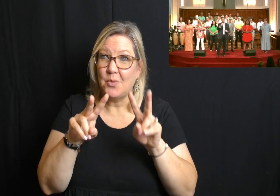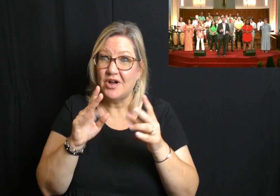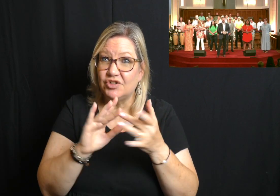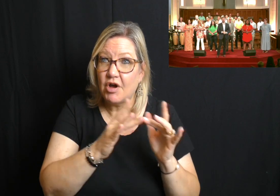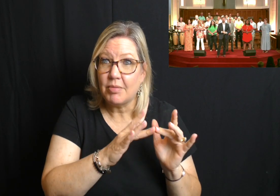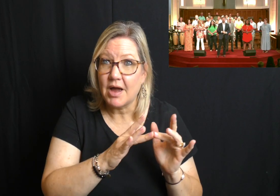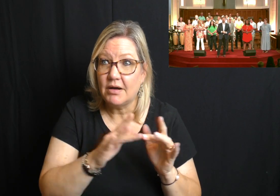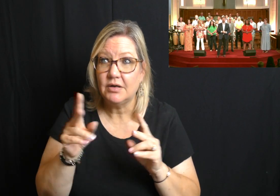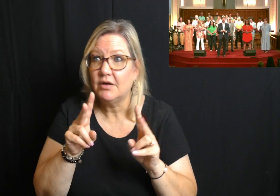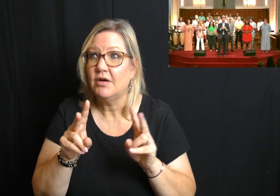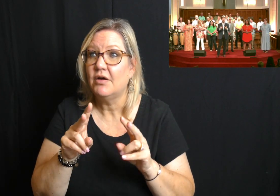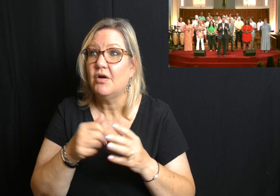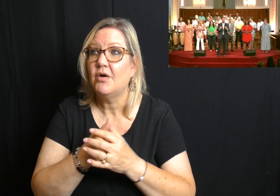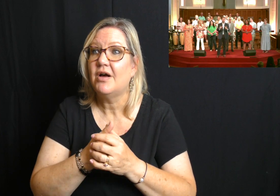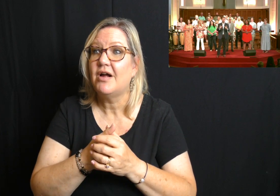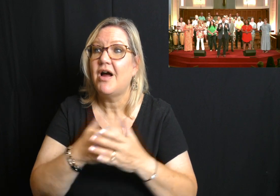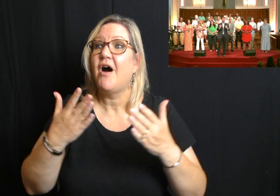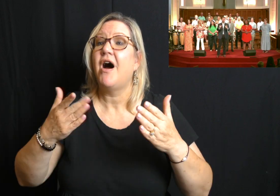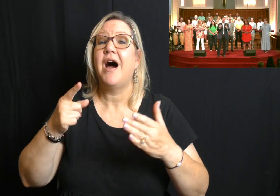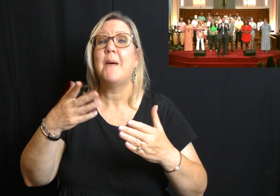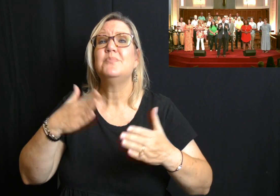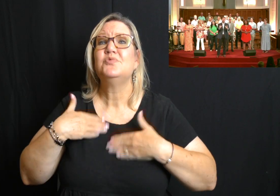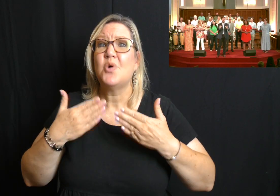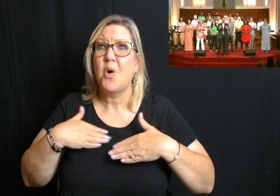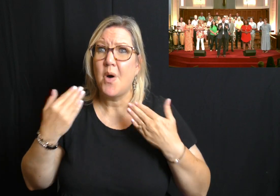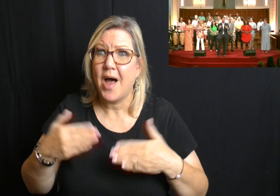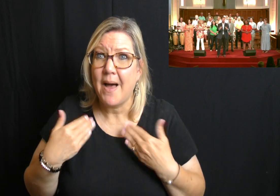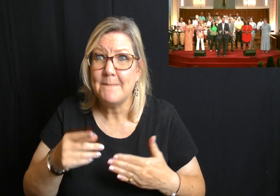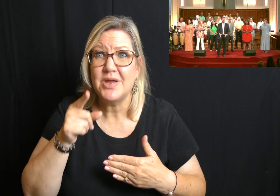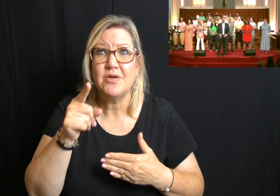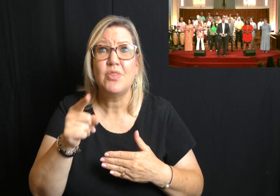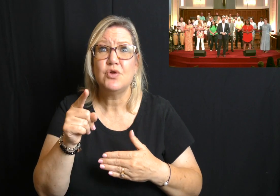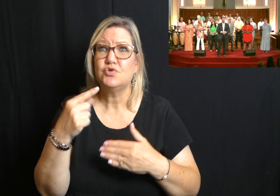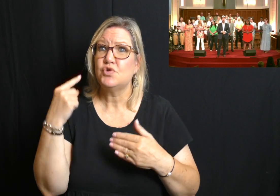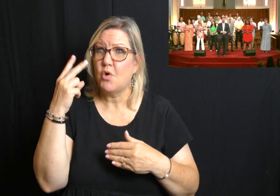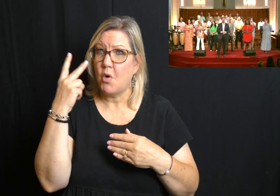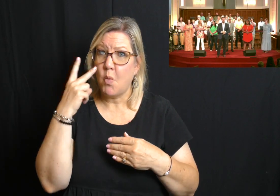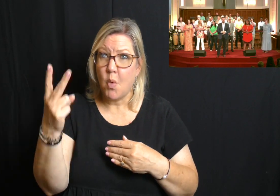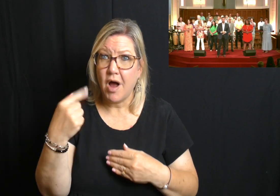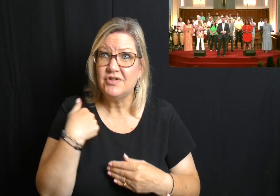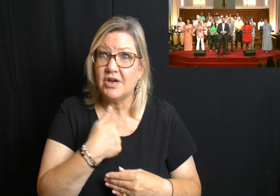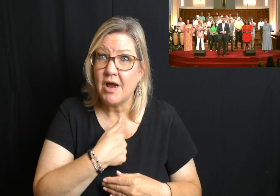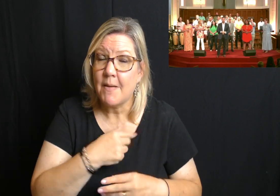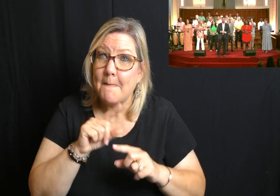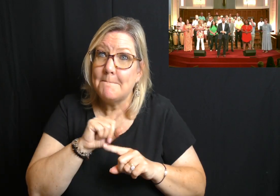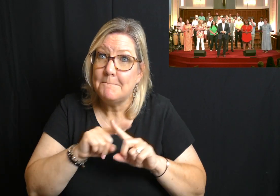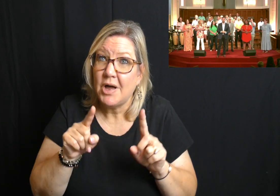If you're watching us online, I'm so glad that you're watching us from the comfort of your home, but we'd love for you to be here.